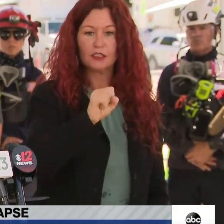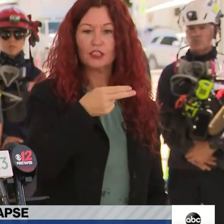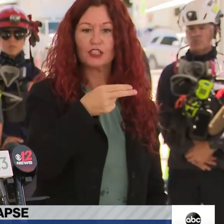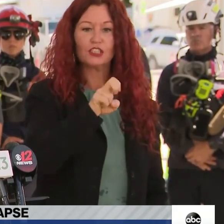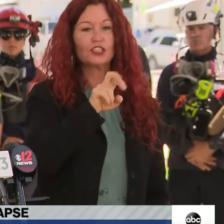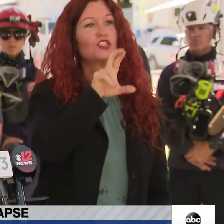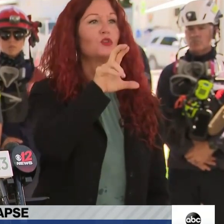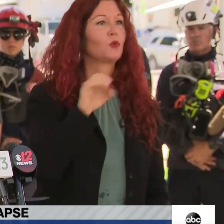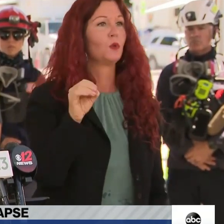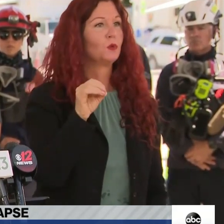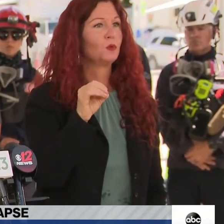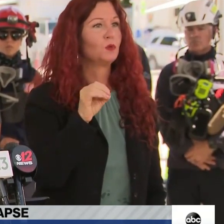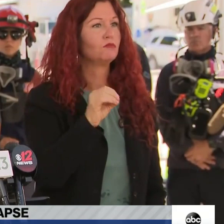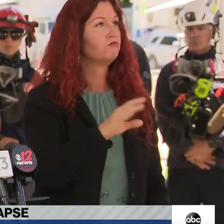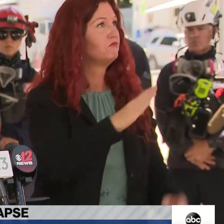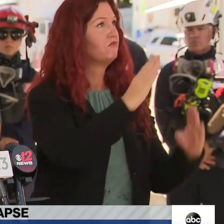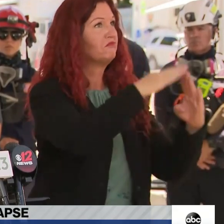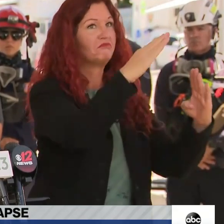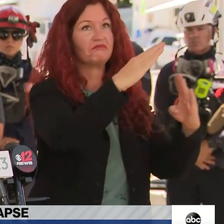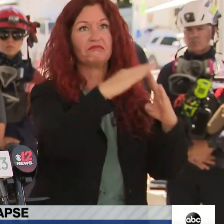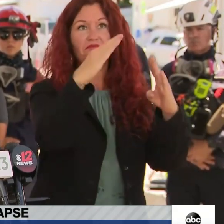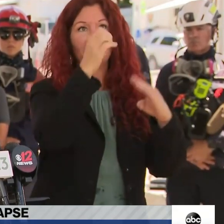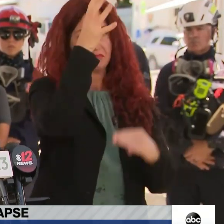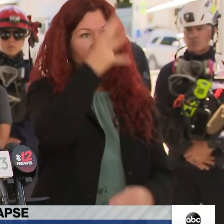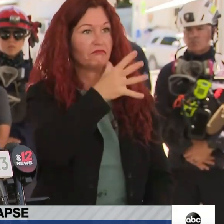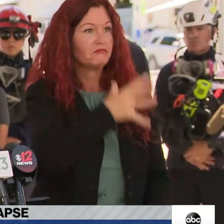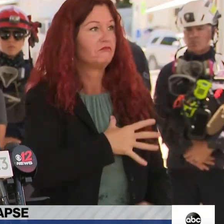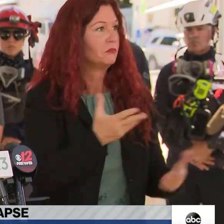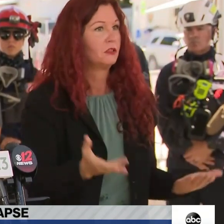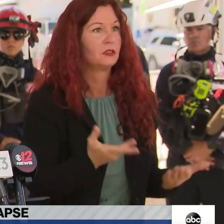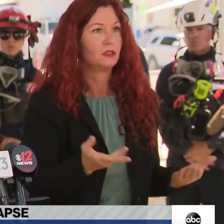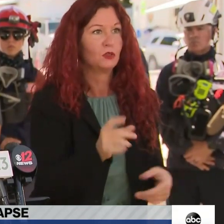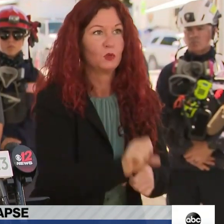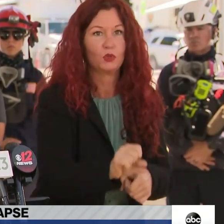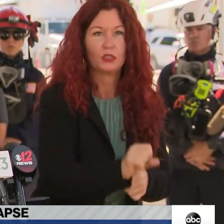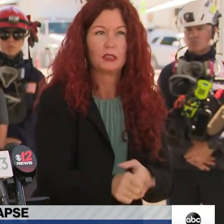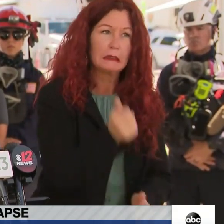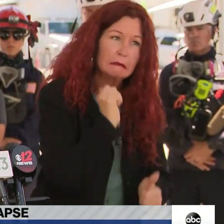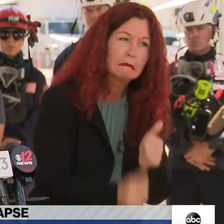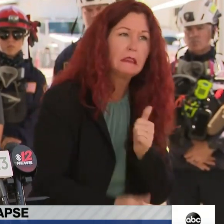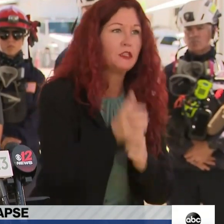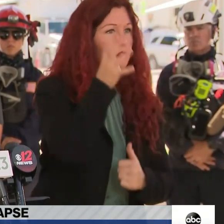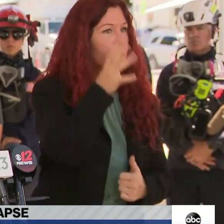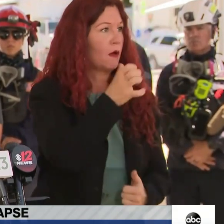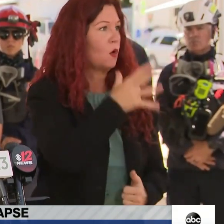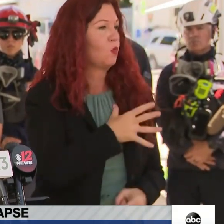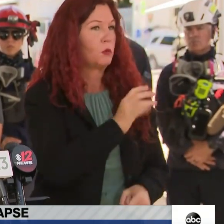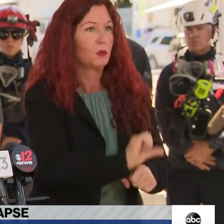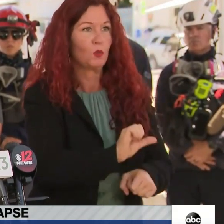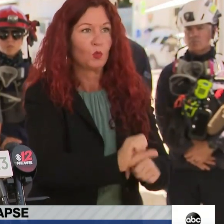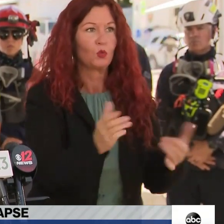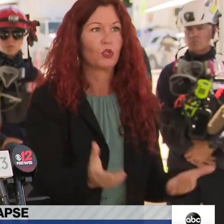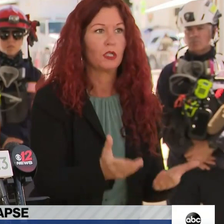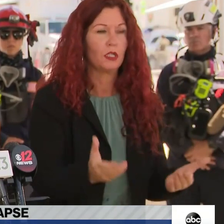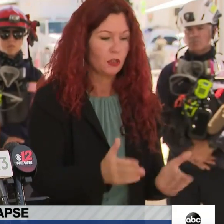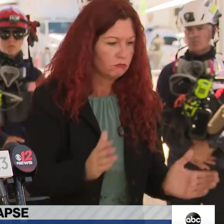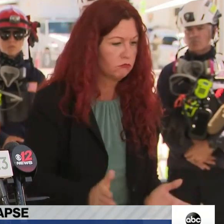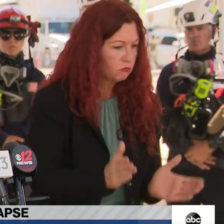day. Every man and woman who is now here driving this operation forward,